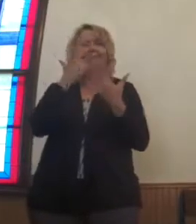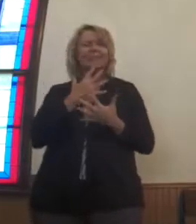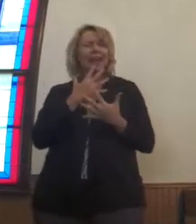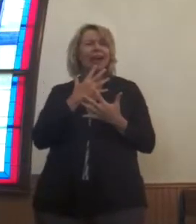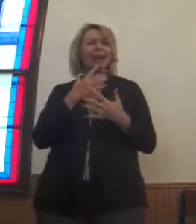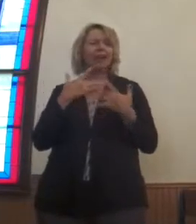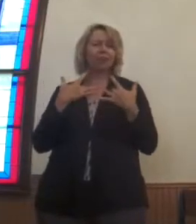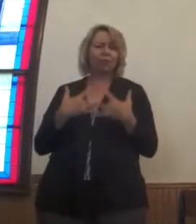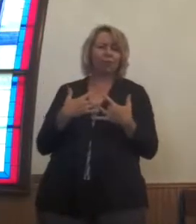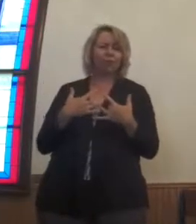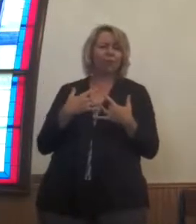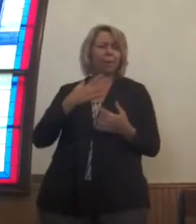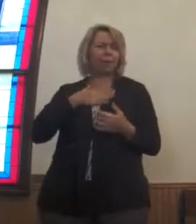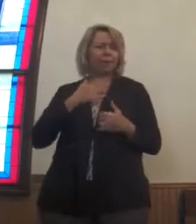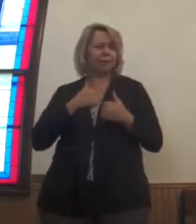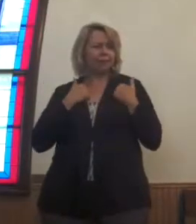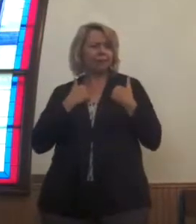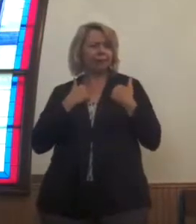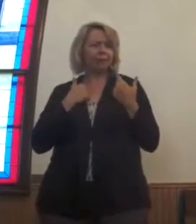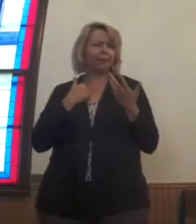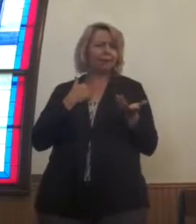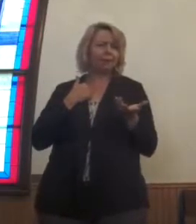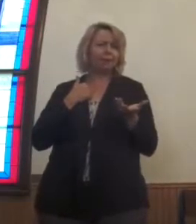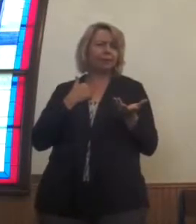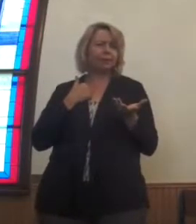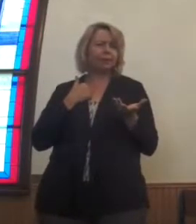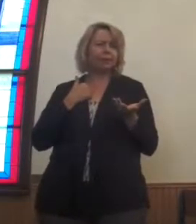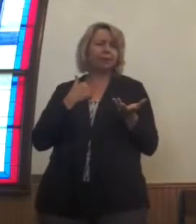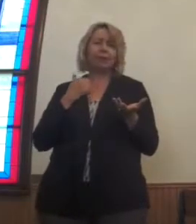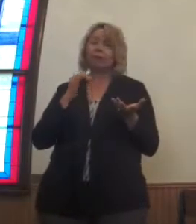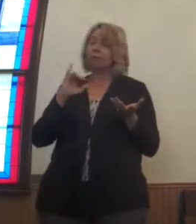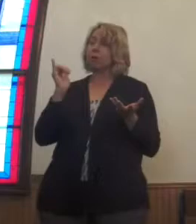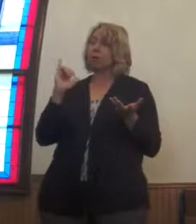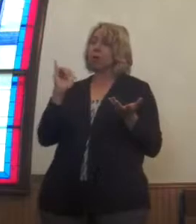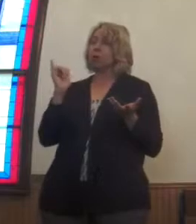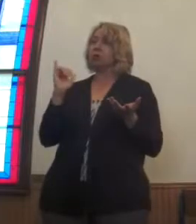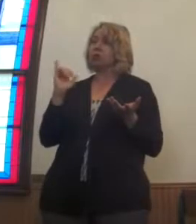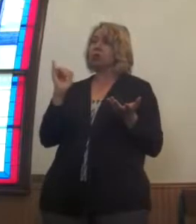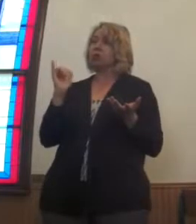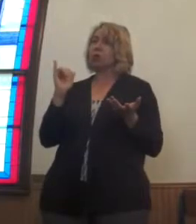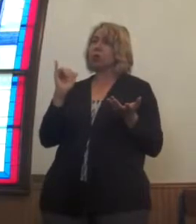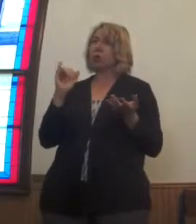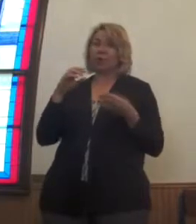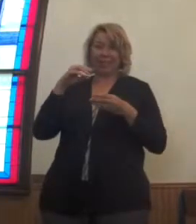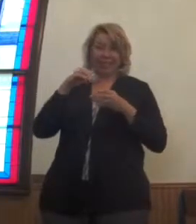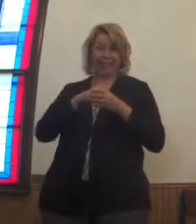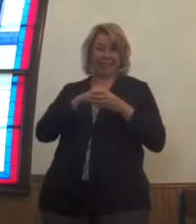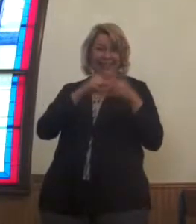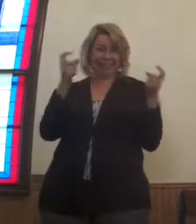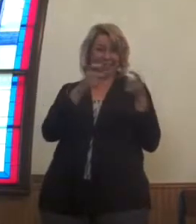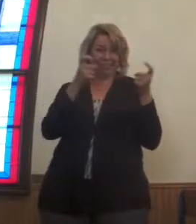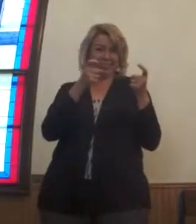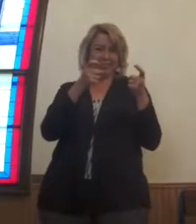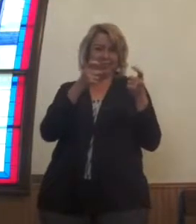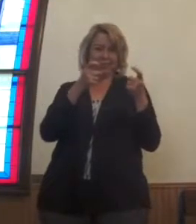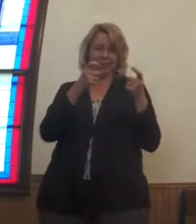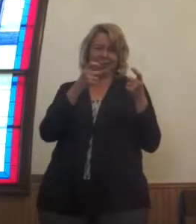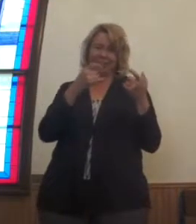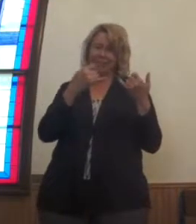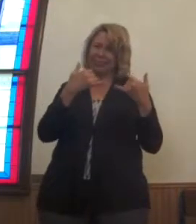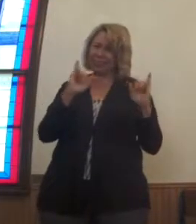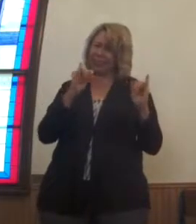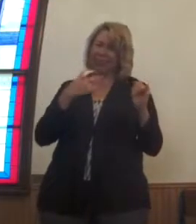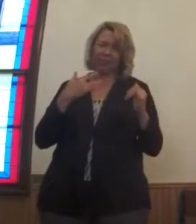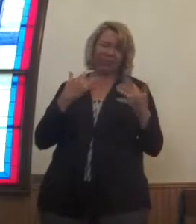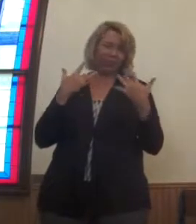people who mourn over their own lives and who are exceeding sorrow within their sins. In life today,